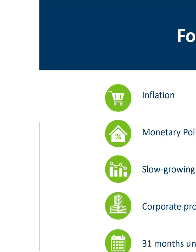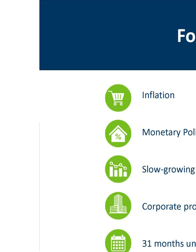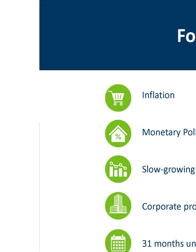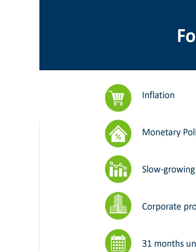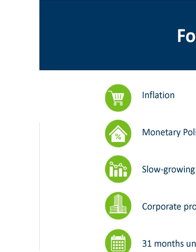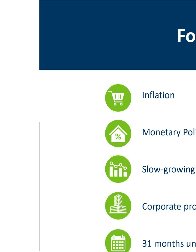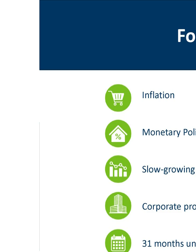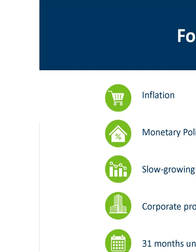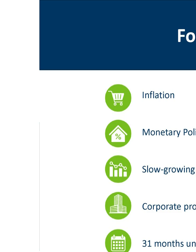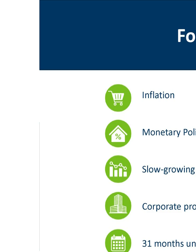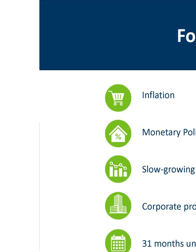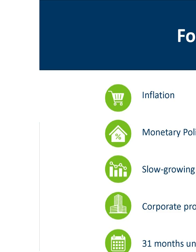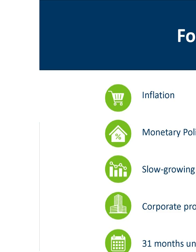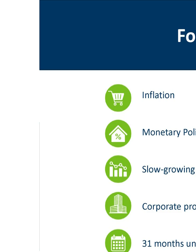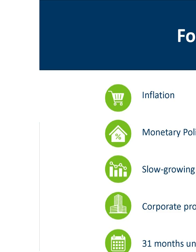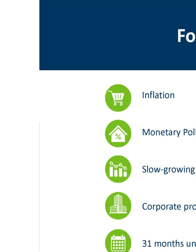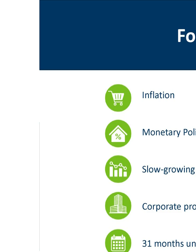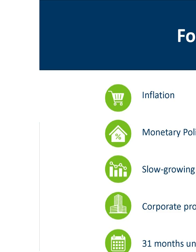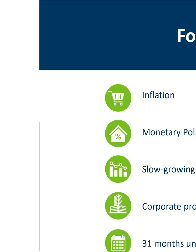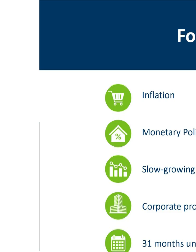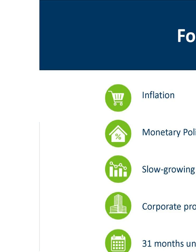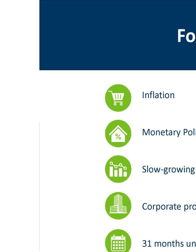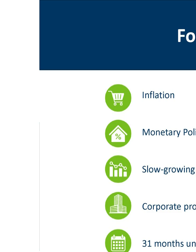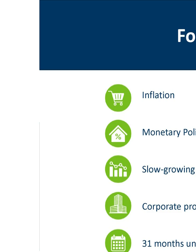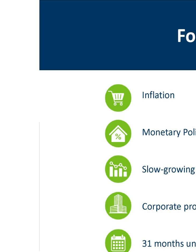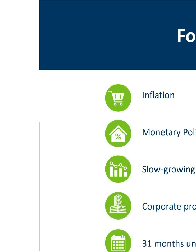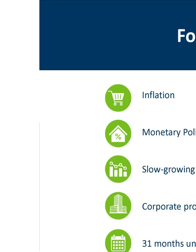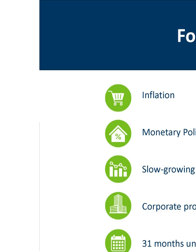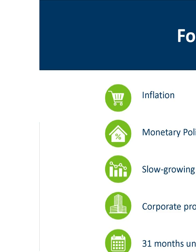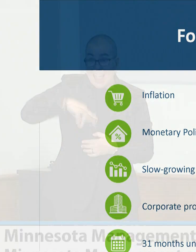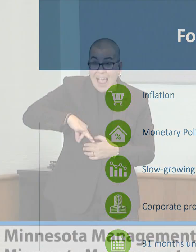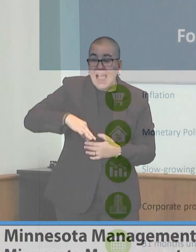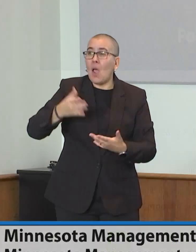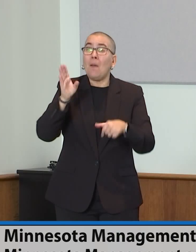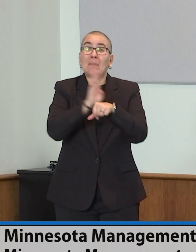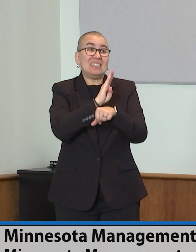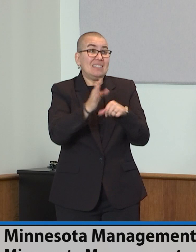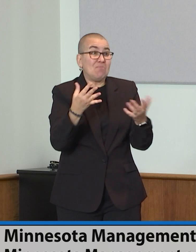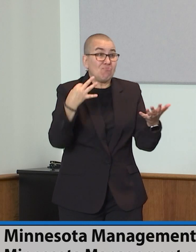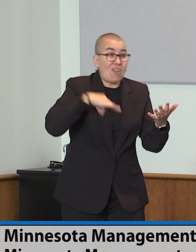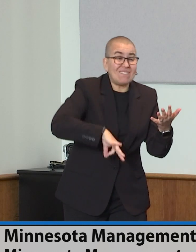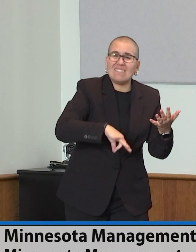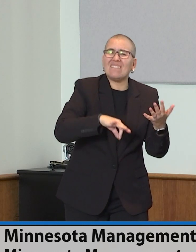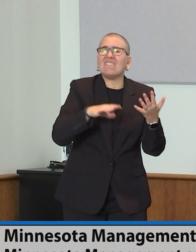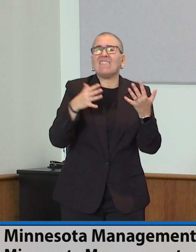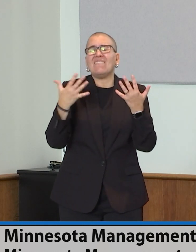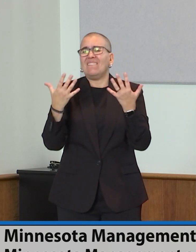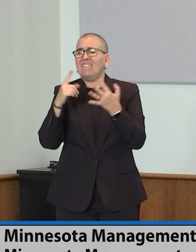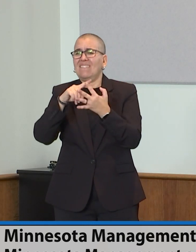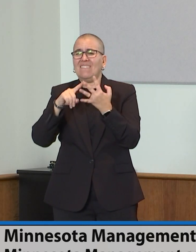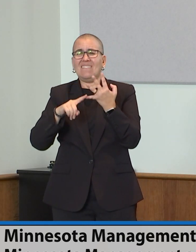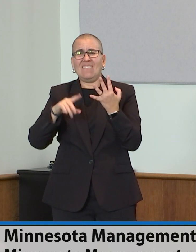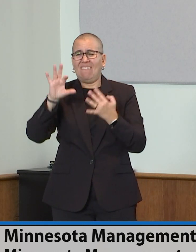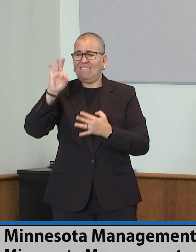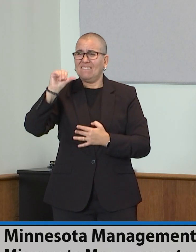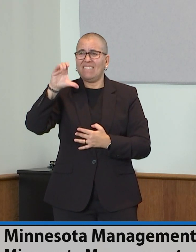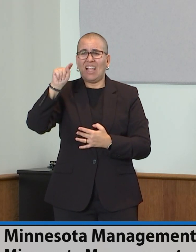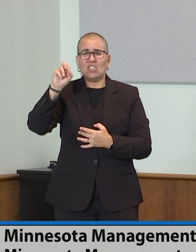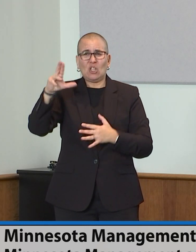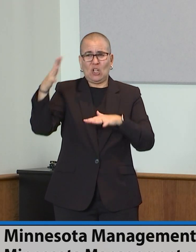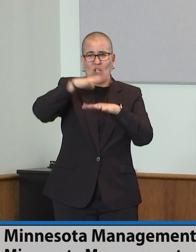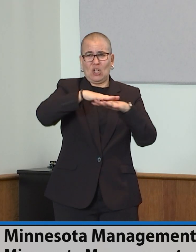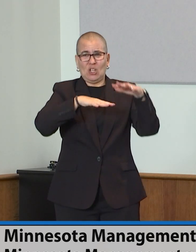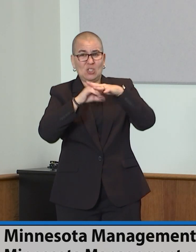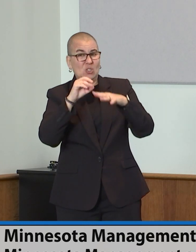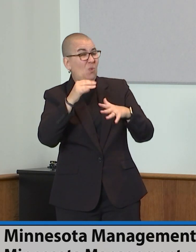realizations. With 31 months remaining until the end of the 24-25 biennium, even small changes in assumed